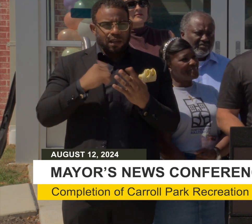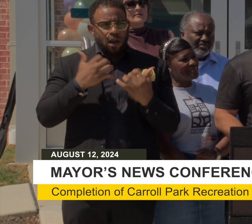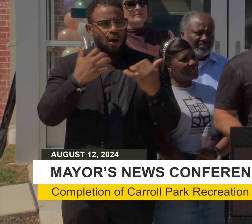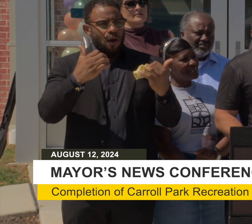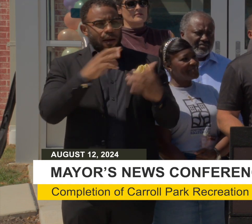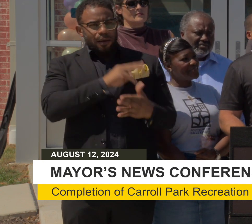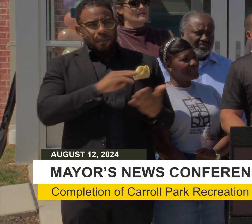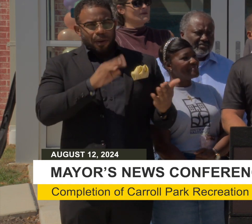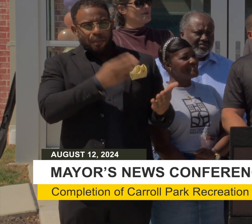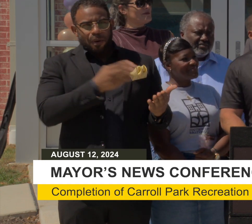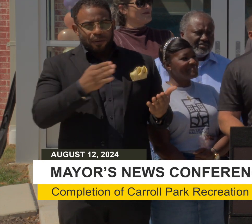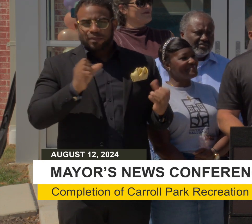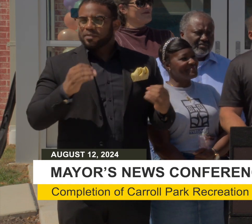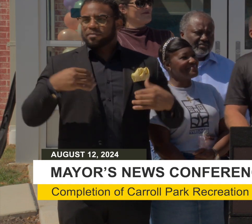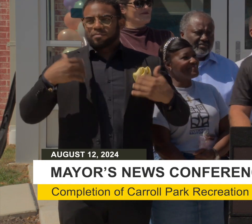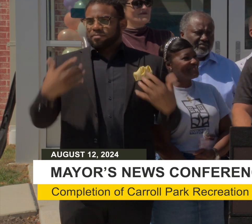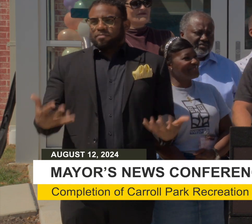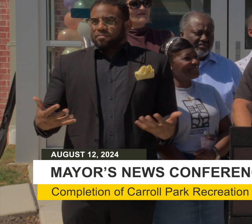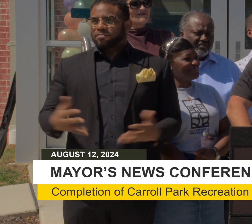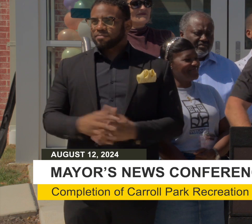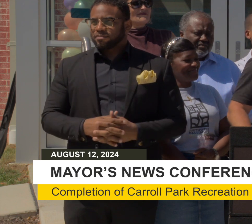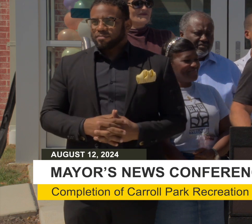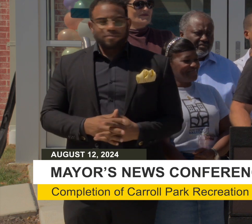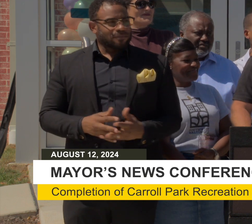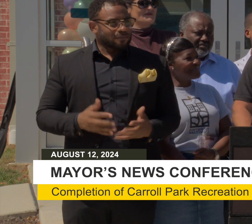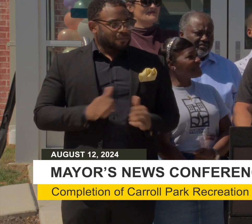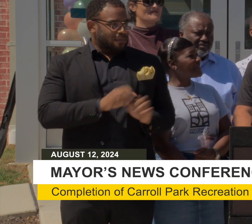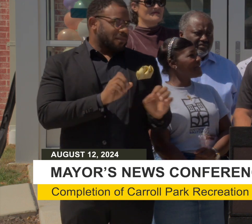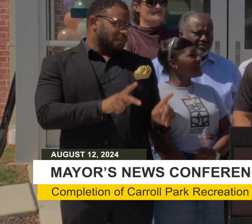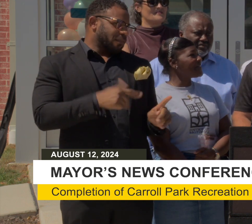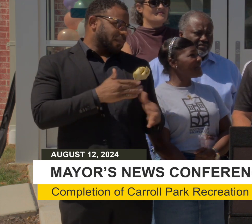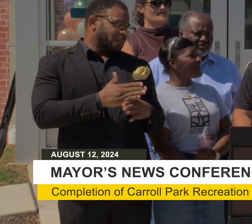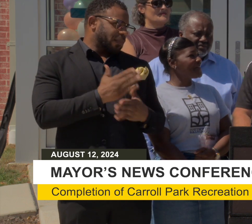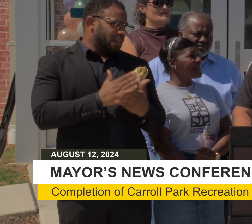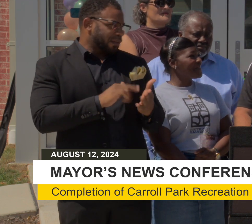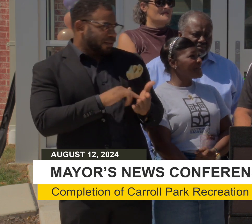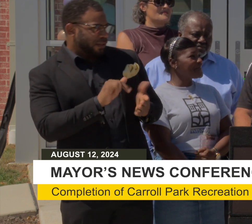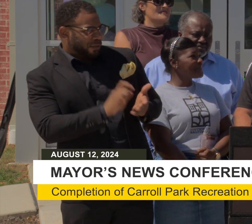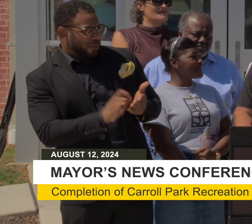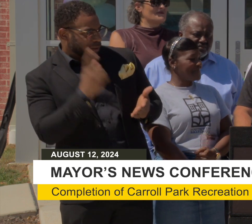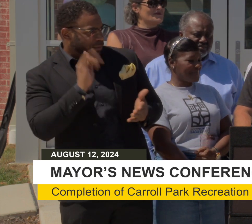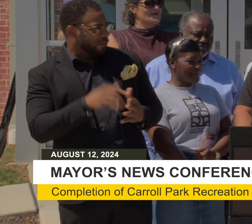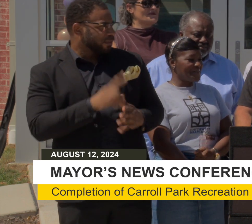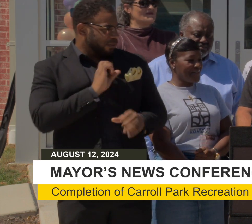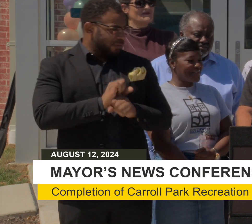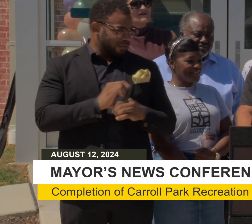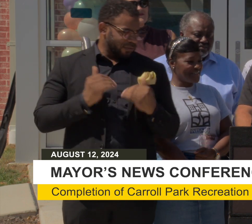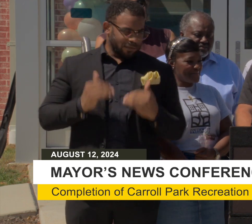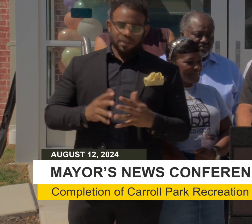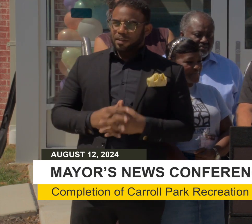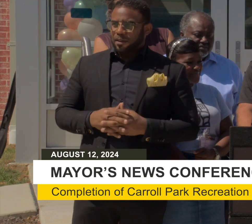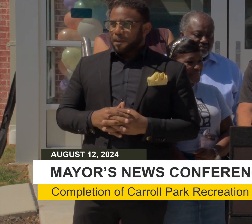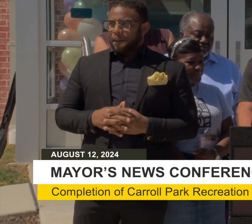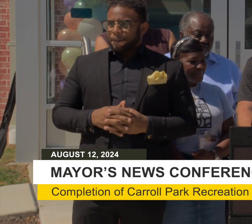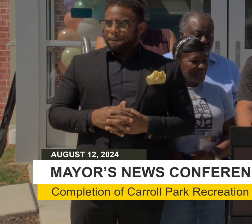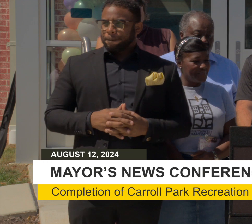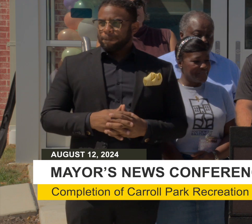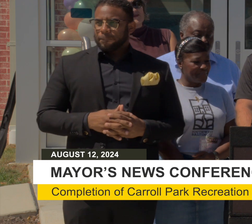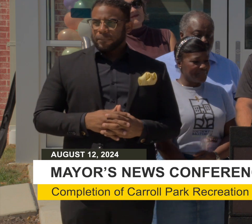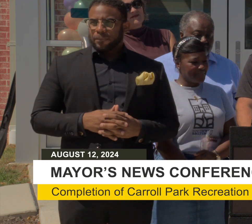the mayor of Baltimore. So, with your permission, I'd like to share some of that writing from that course that we